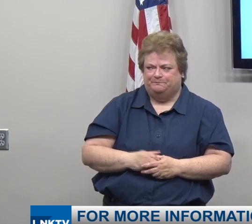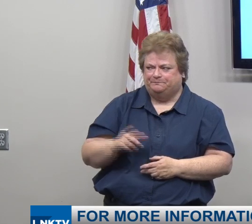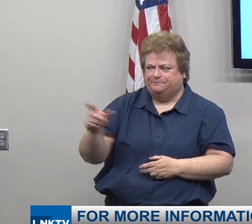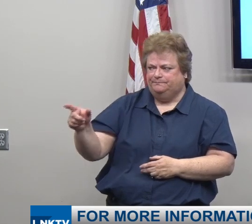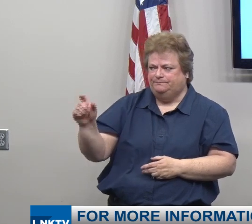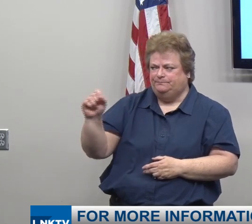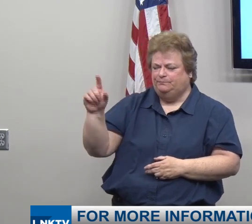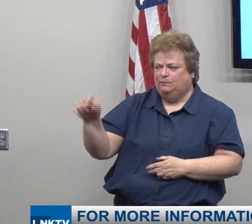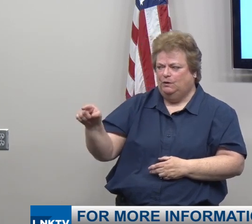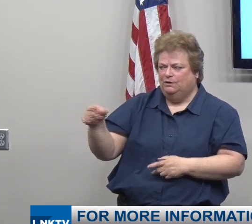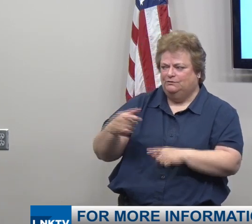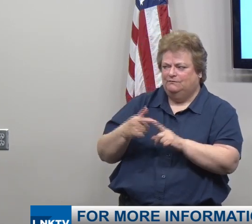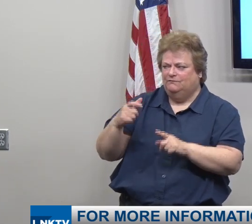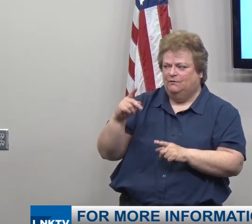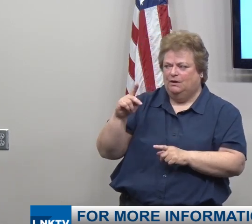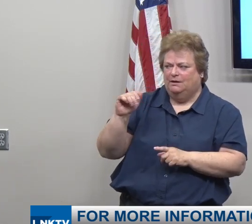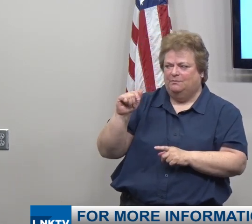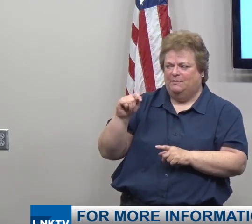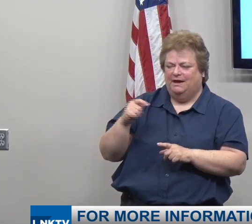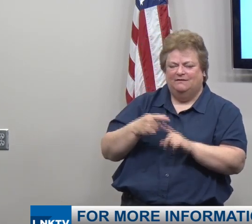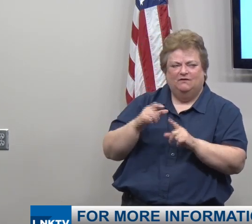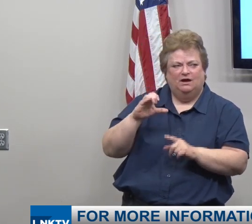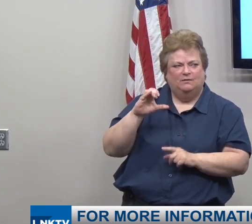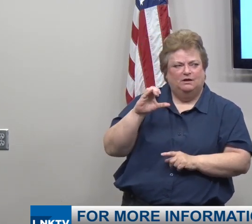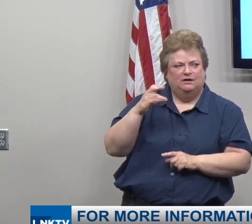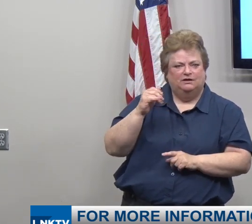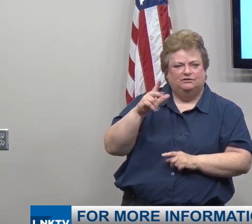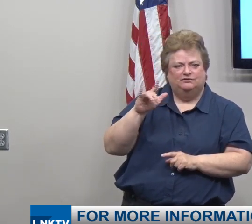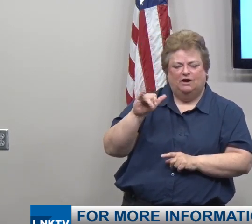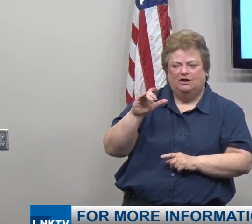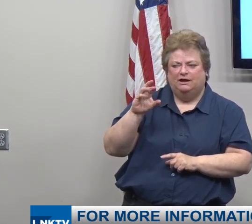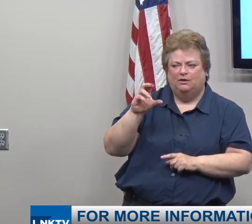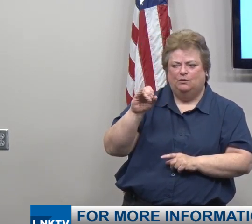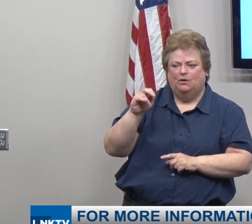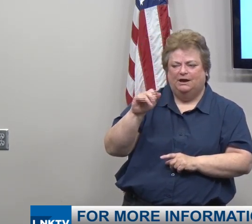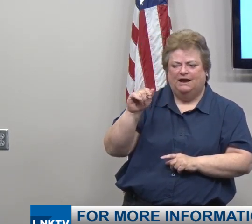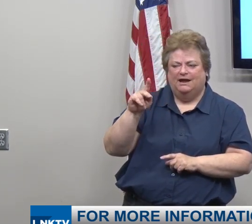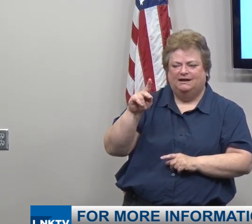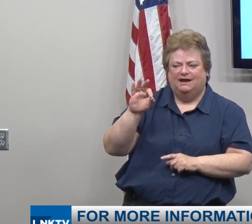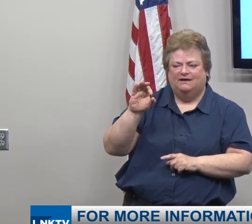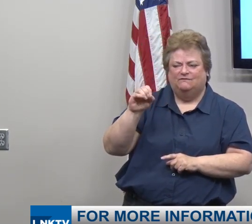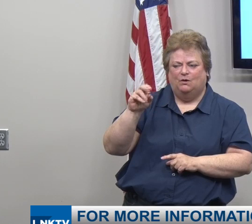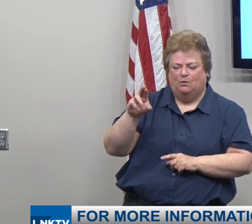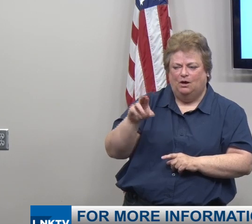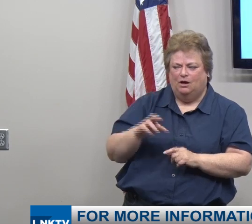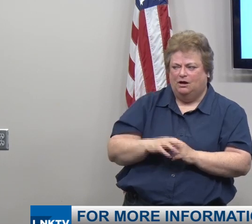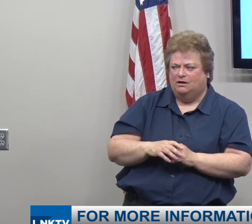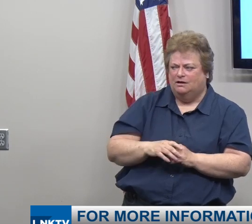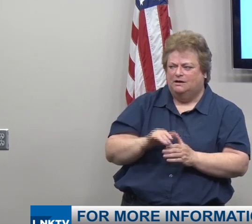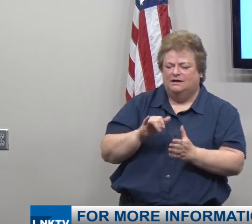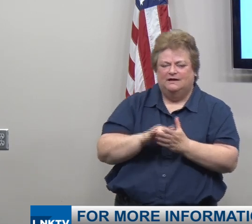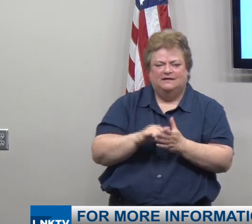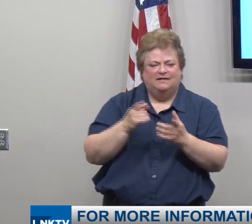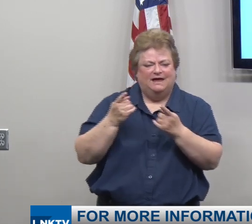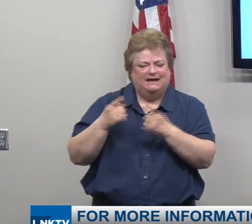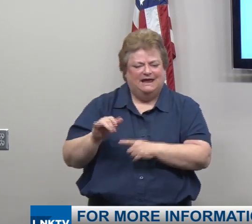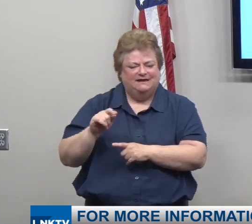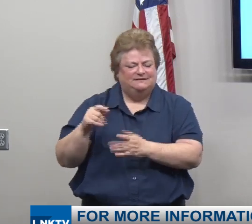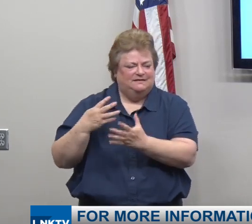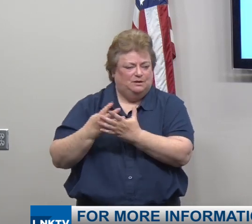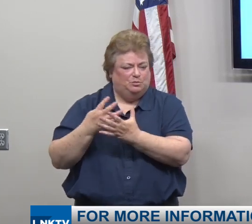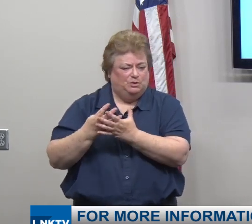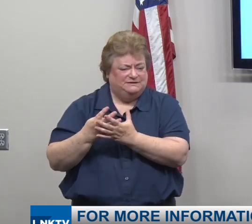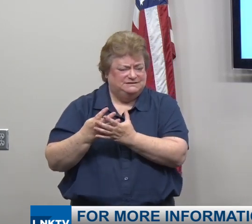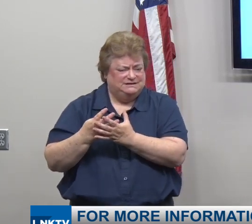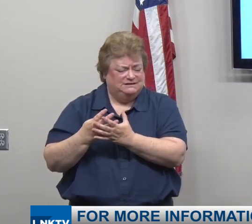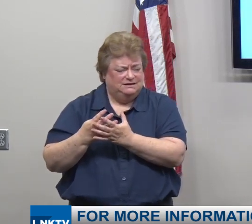I have another question for Pat from Charlie Rogan in Kansas. And this is regard to the case at the prison